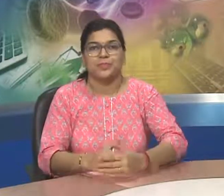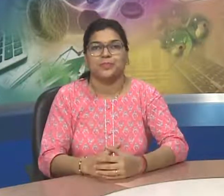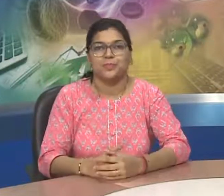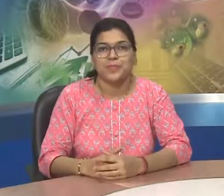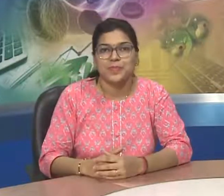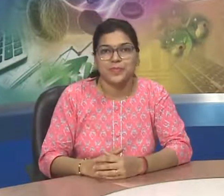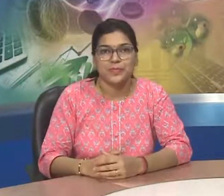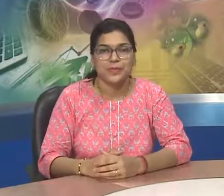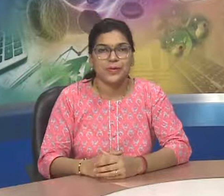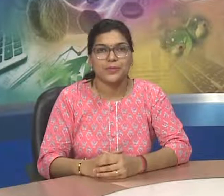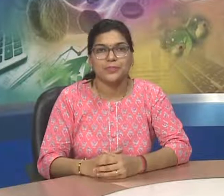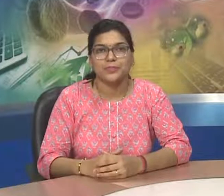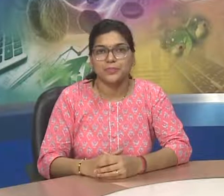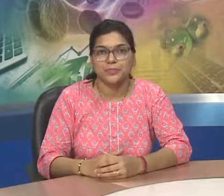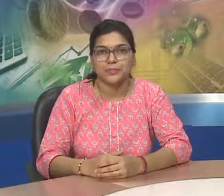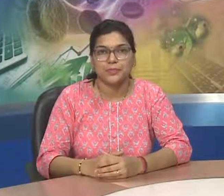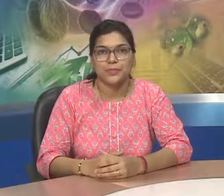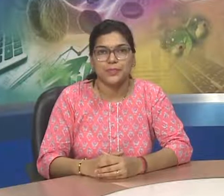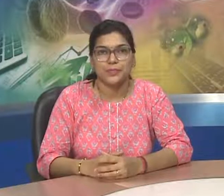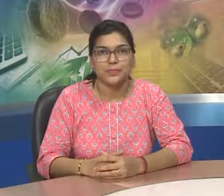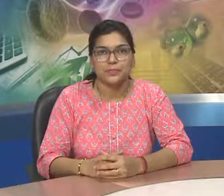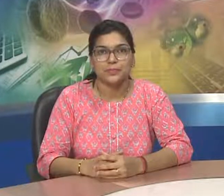increased markedly.